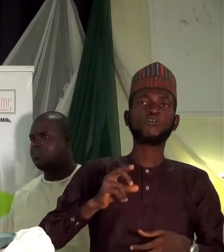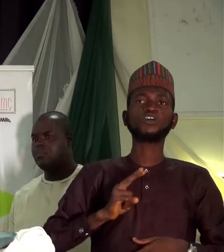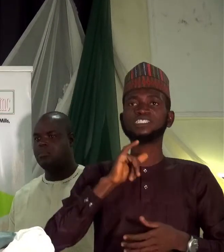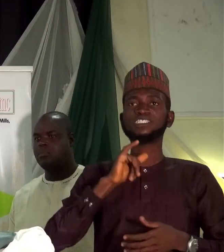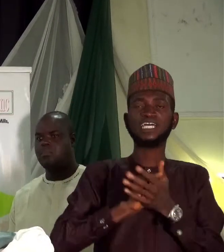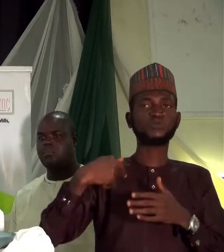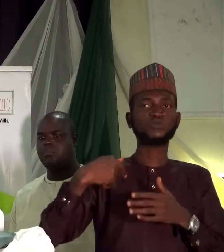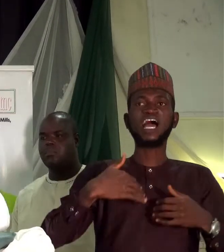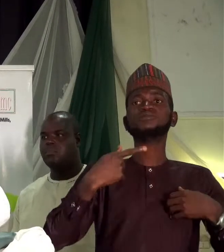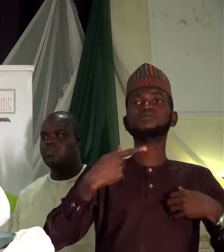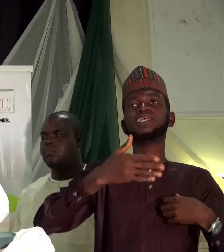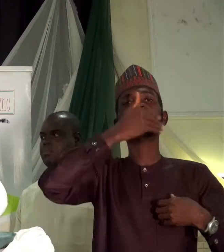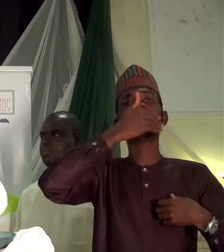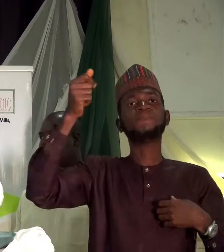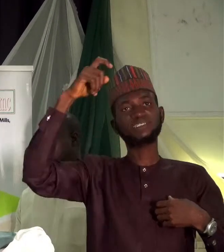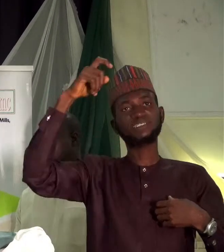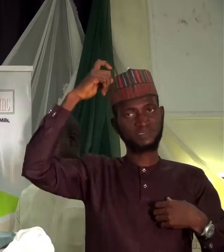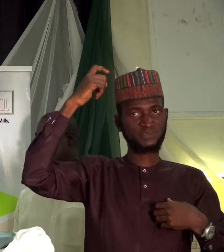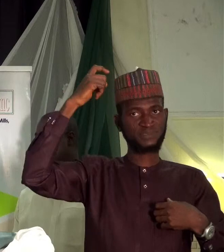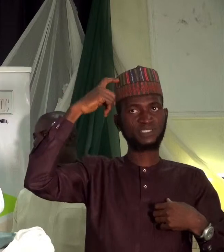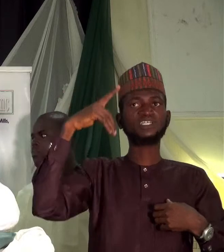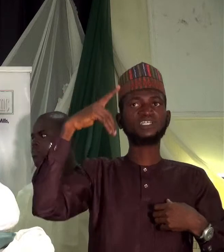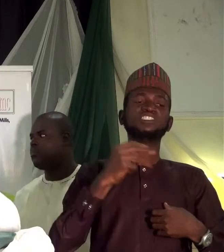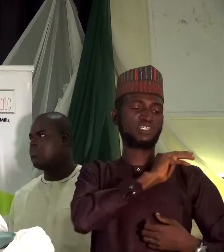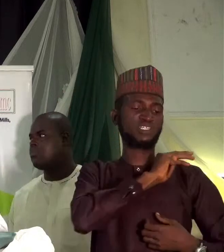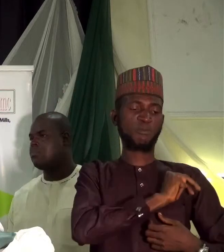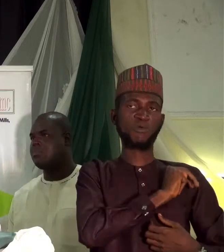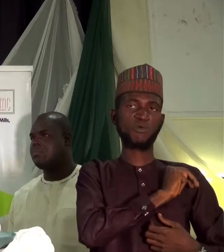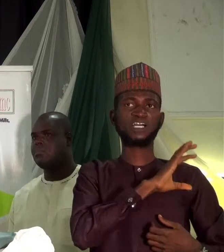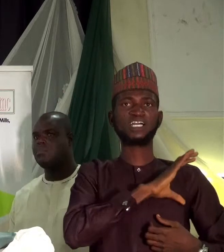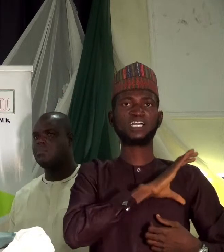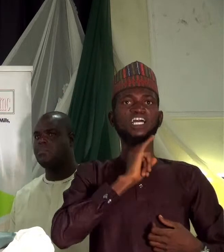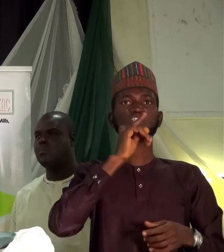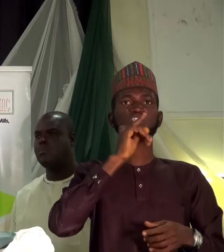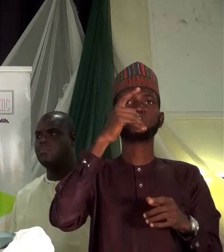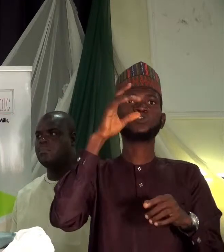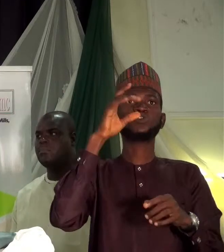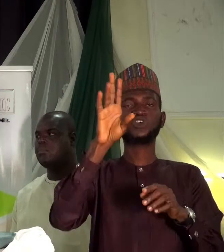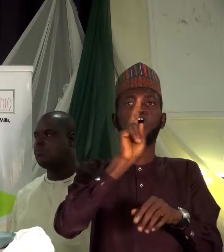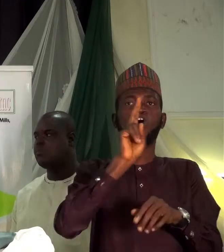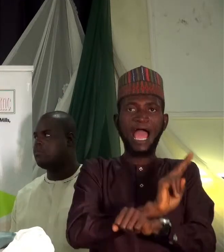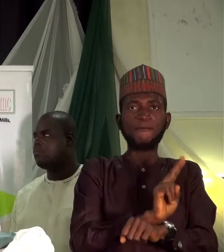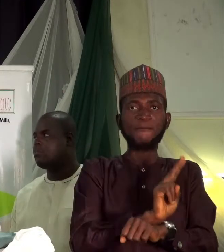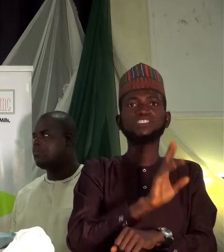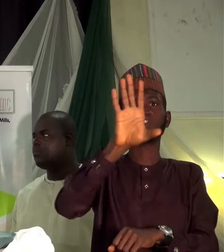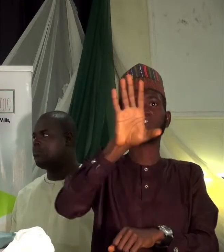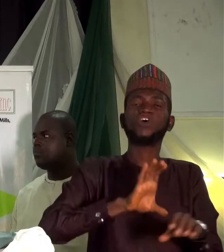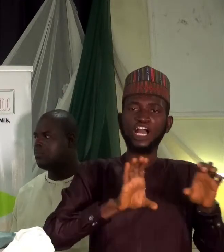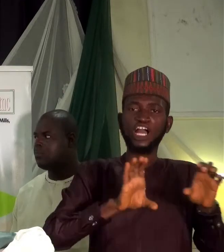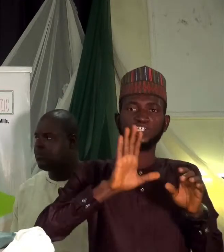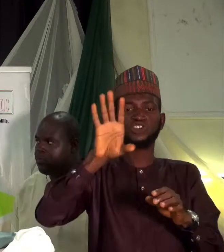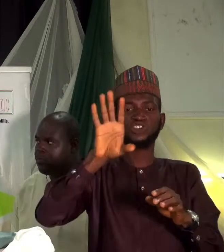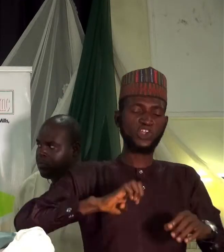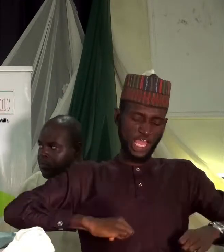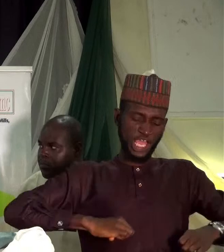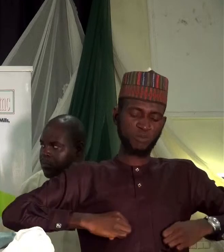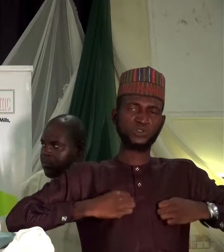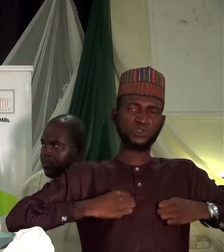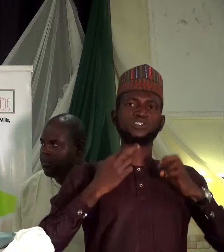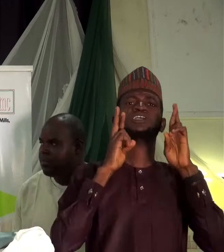So character, moral character is formed by one's actions, your habits, your actions, your emotional